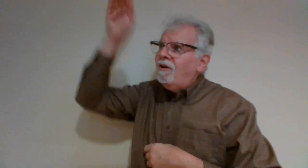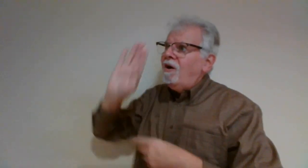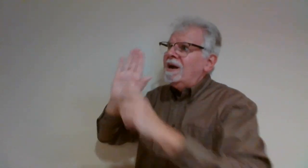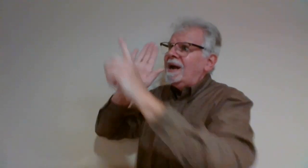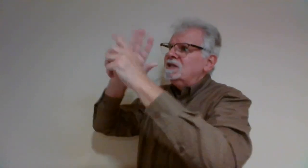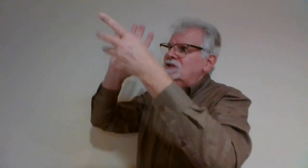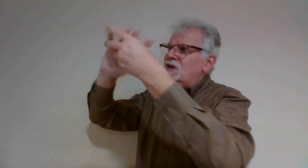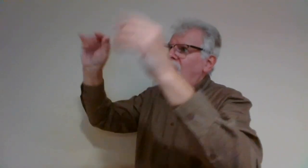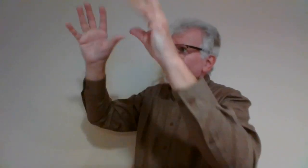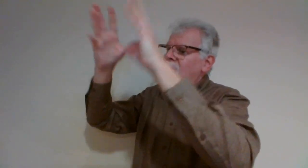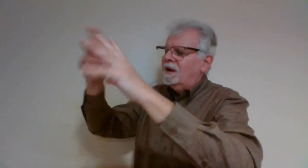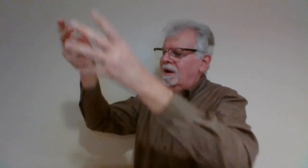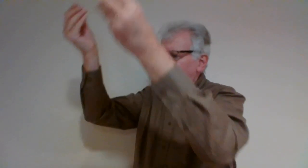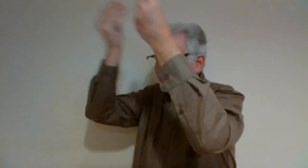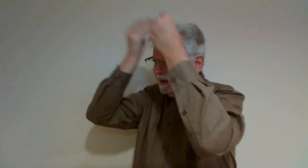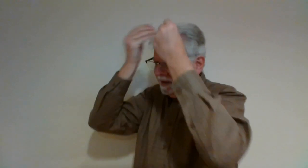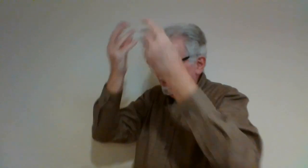The word of the Lord.